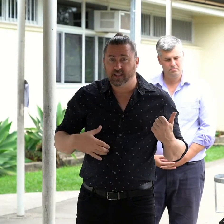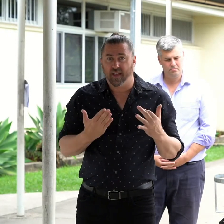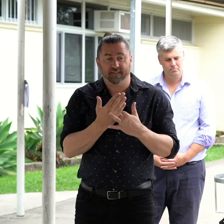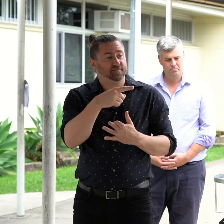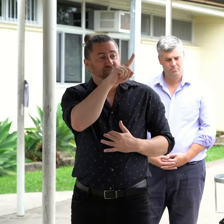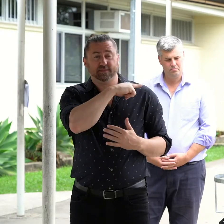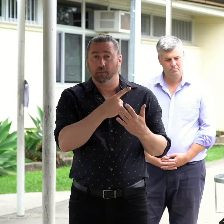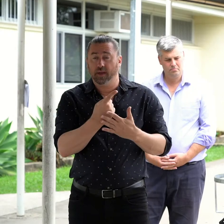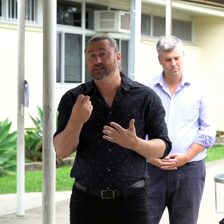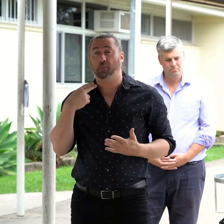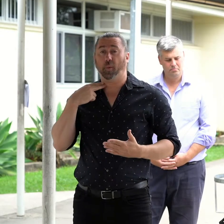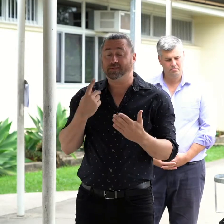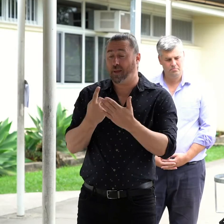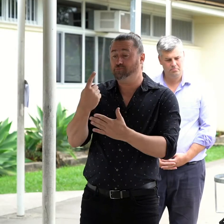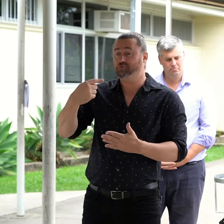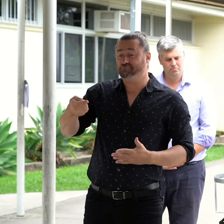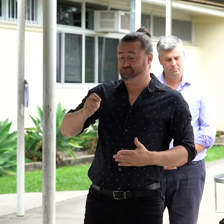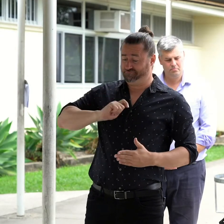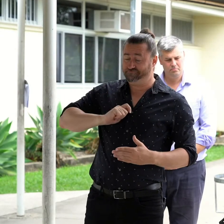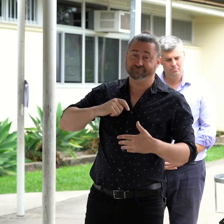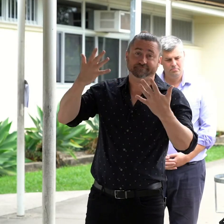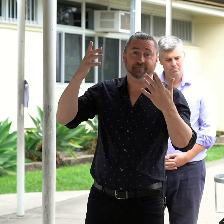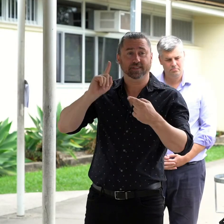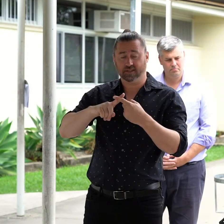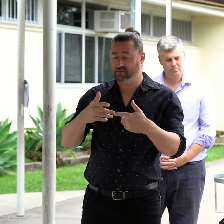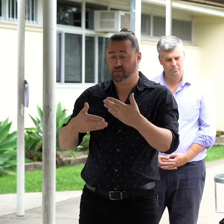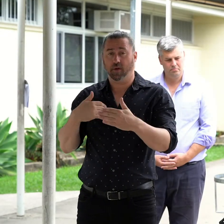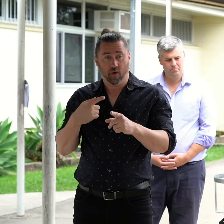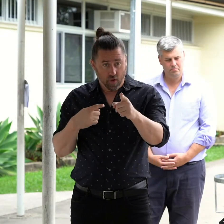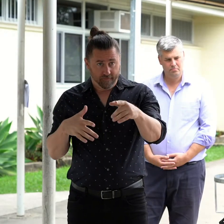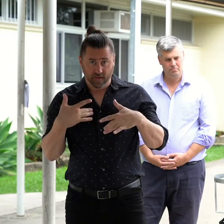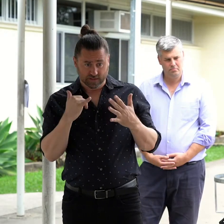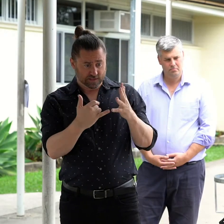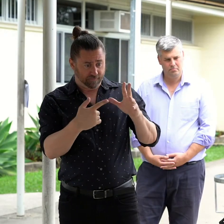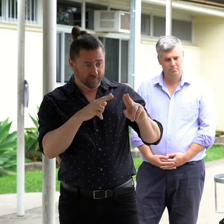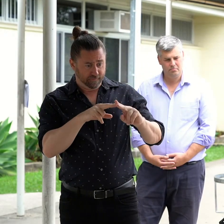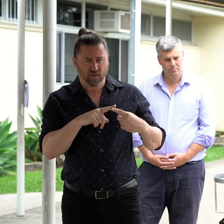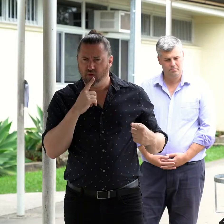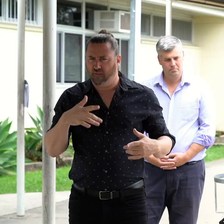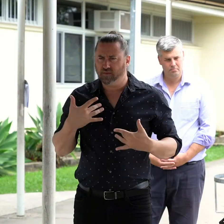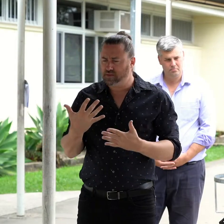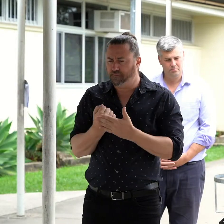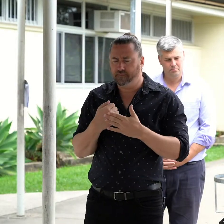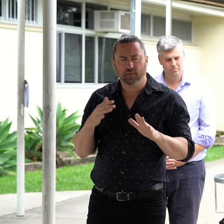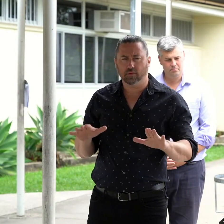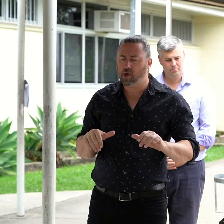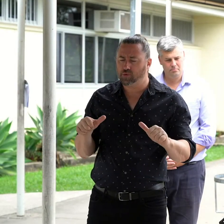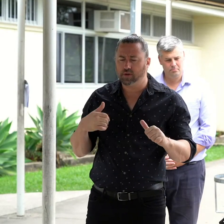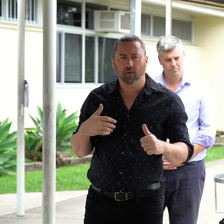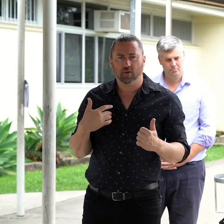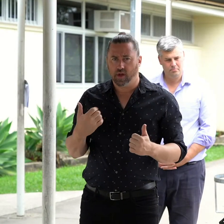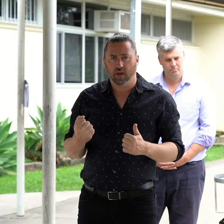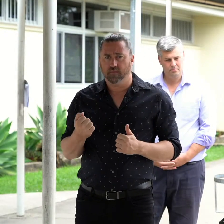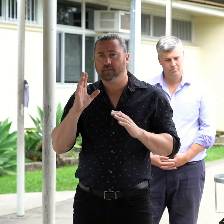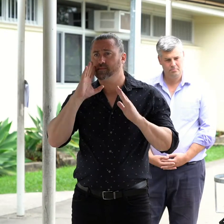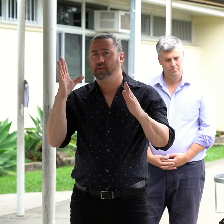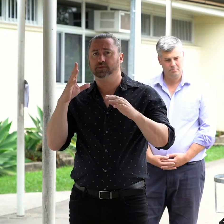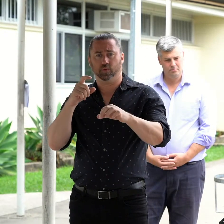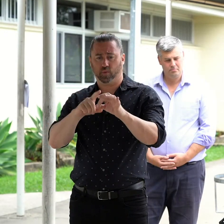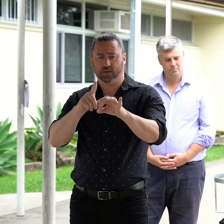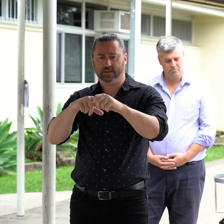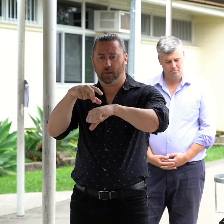is disappointing, but we'll just get on with our job. Do you feel safe in your role? I do. We've got one amazing Queensland